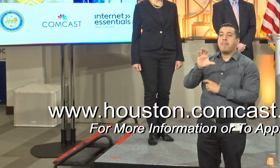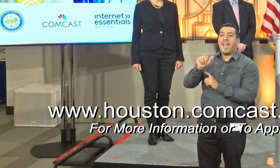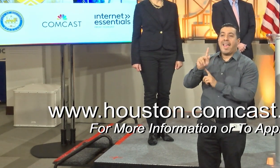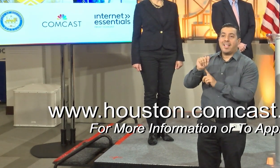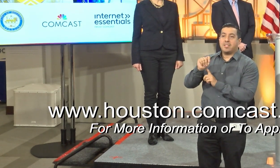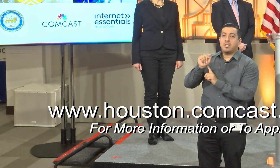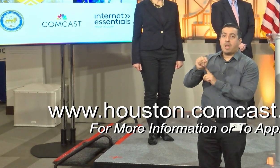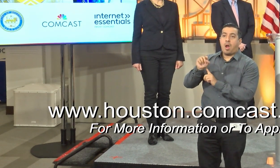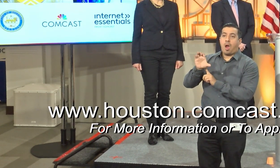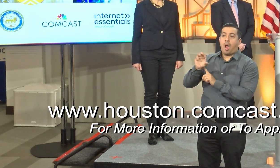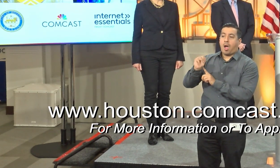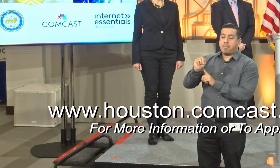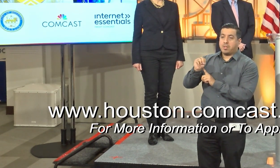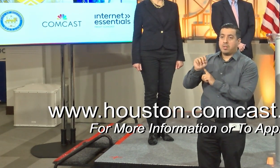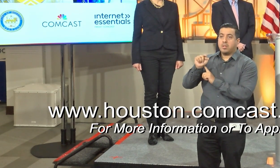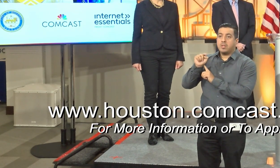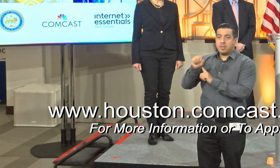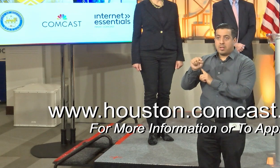houston.comcast.com,